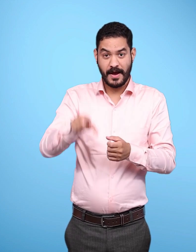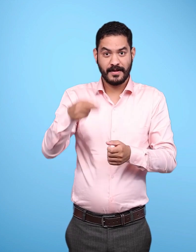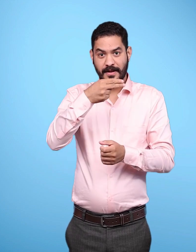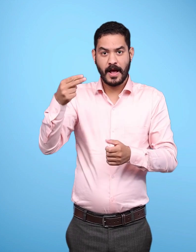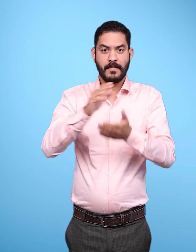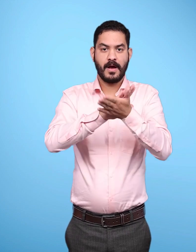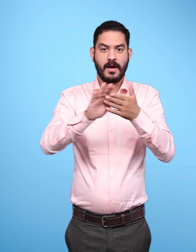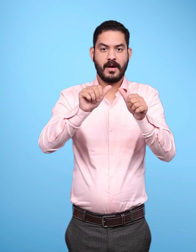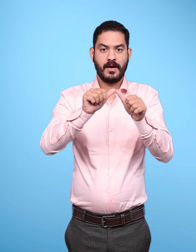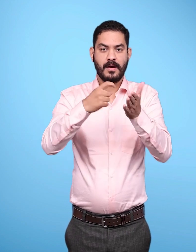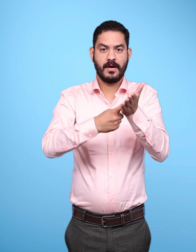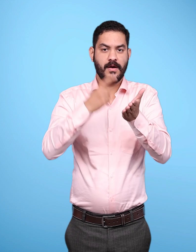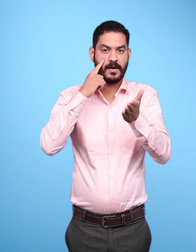Mahadandanayak,